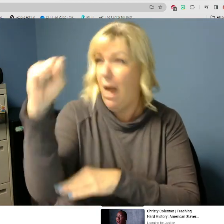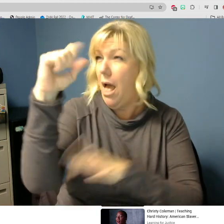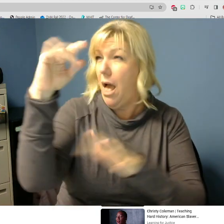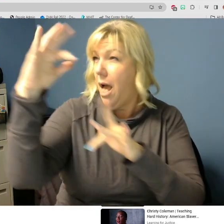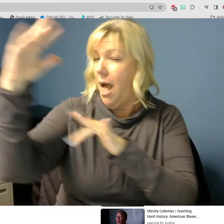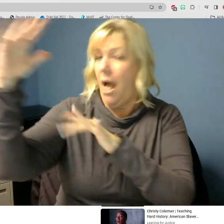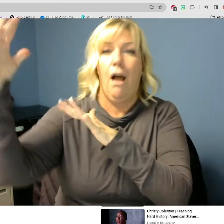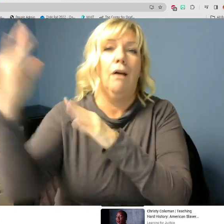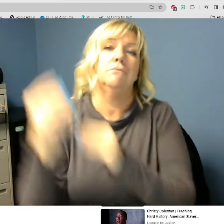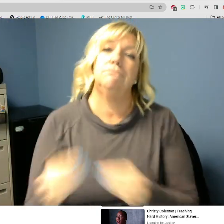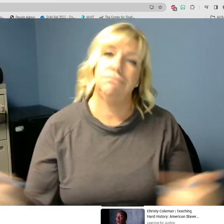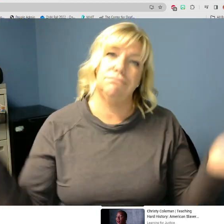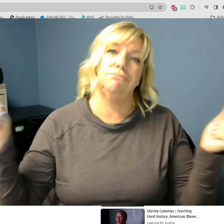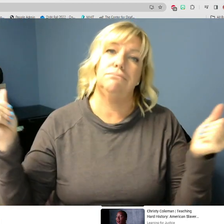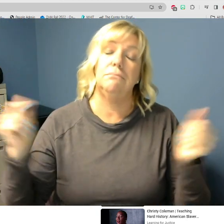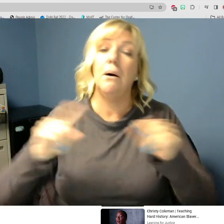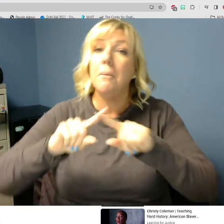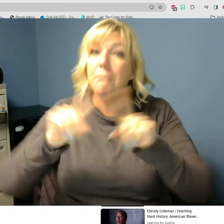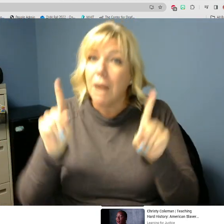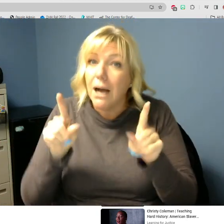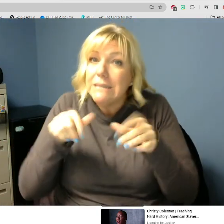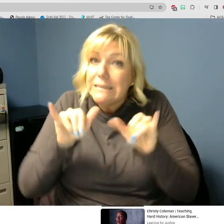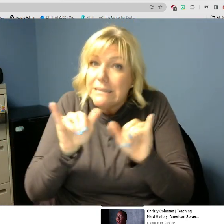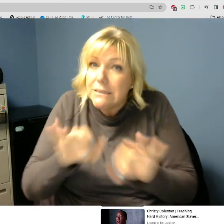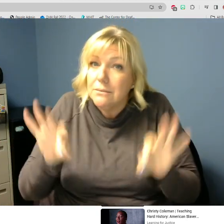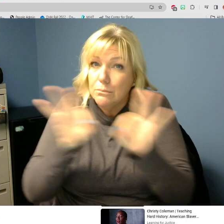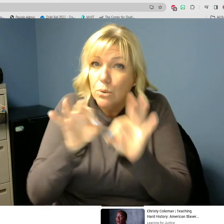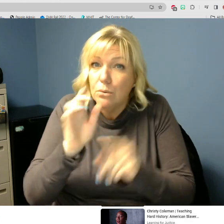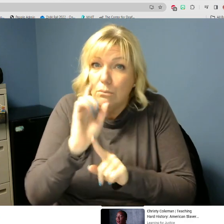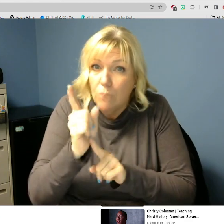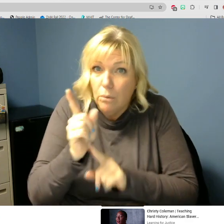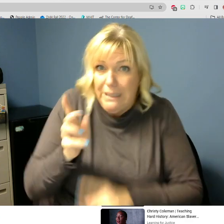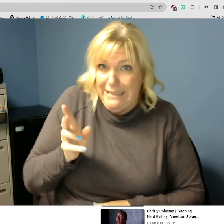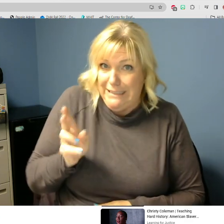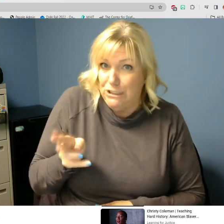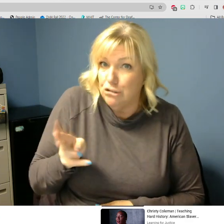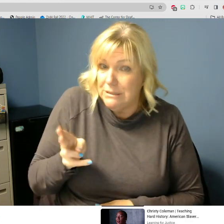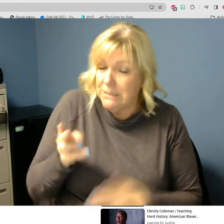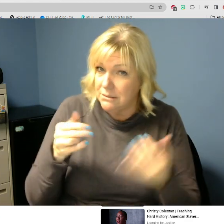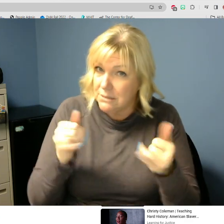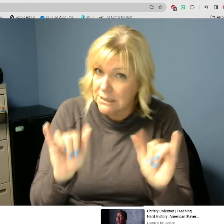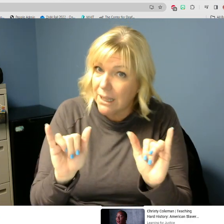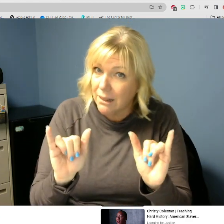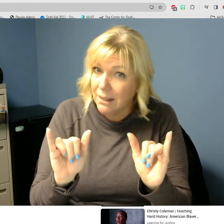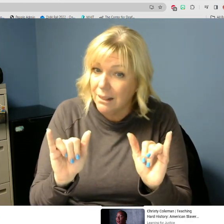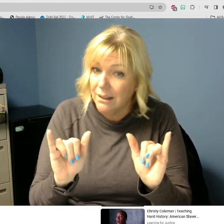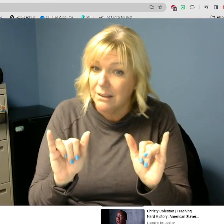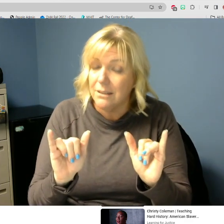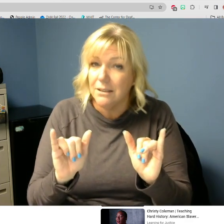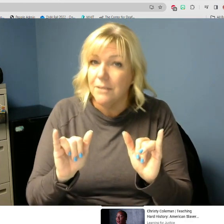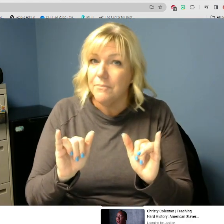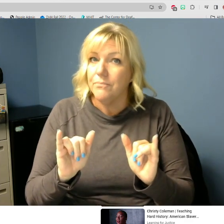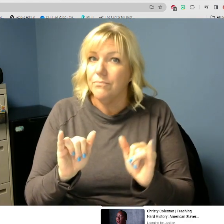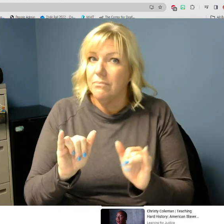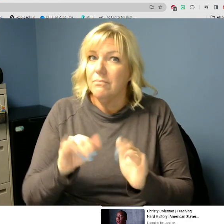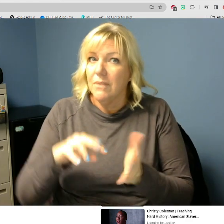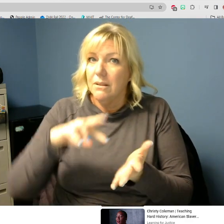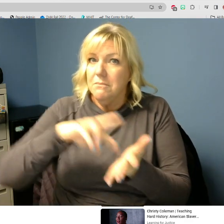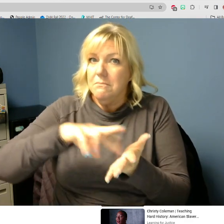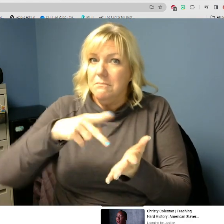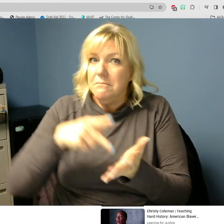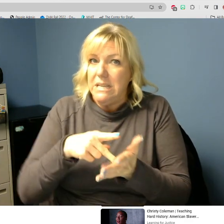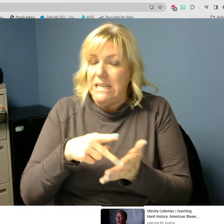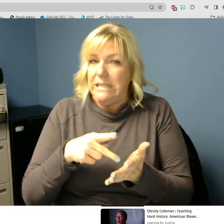result. Um, but for larger U.S. history, it's kind of one more link in that chain